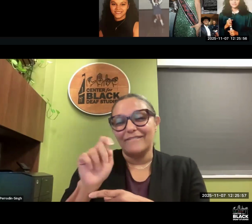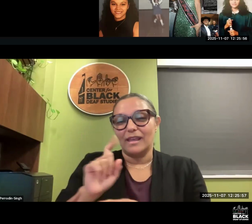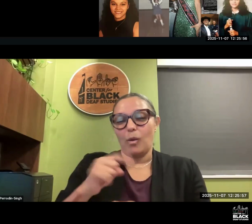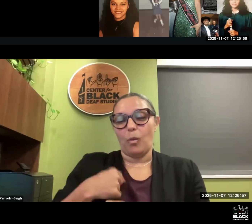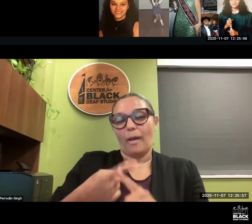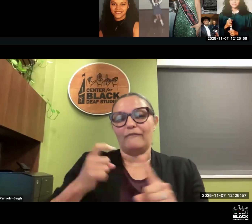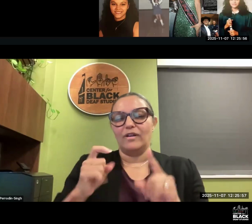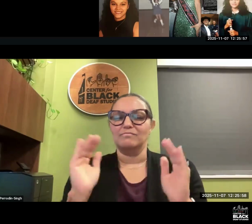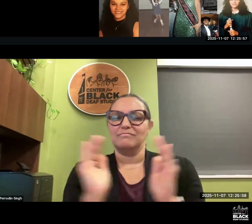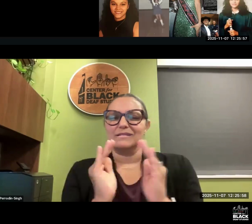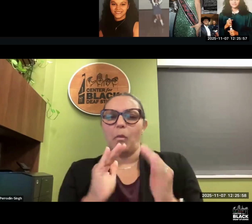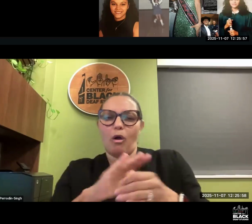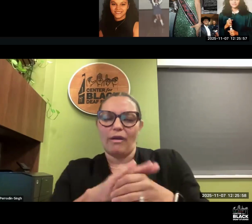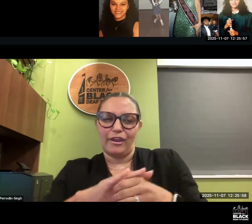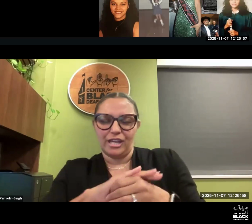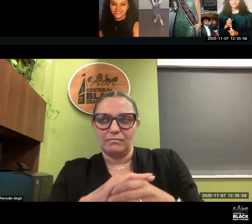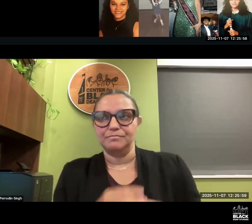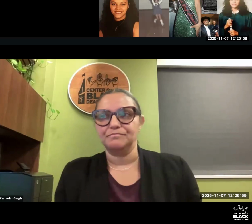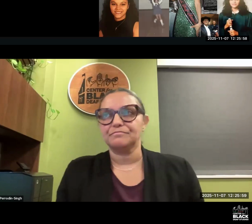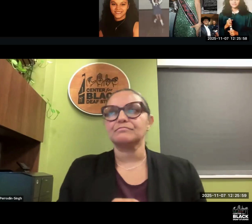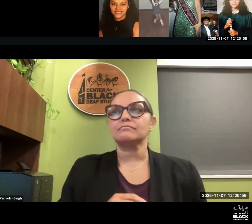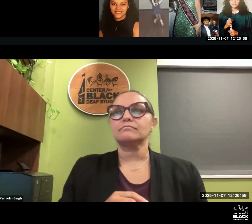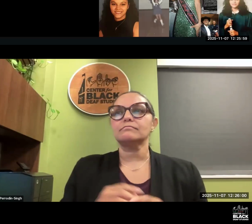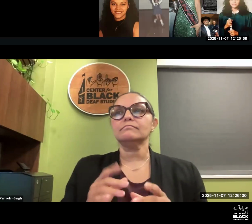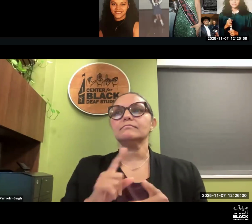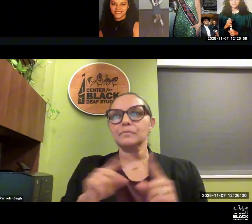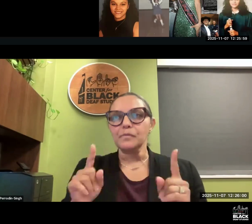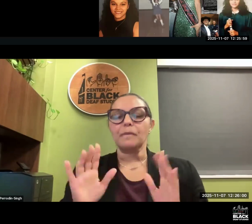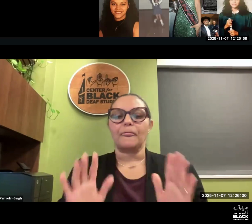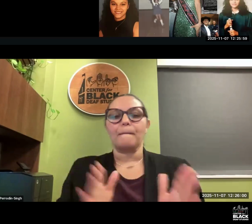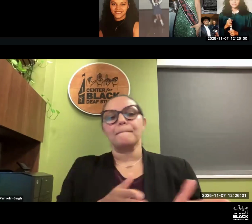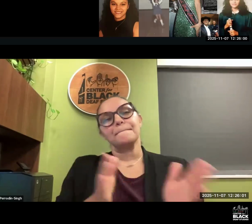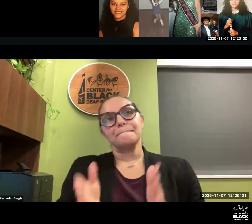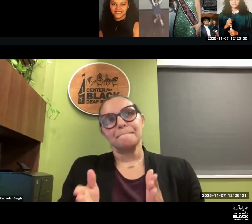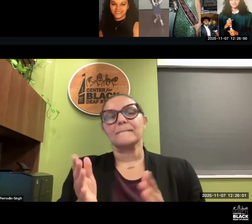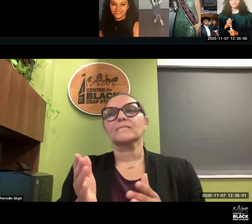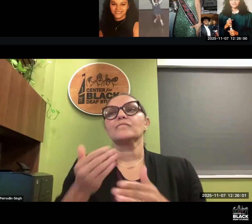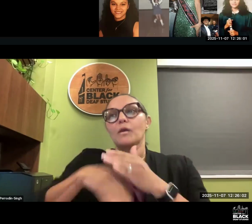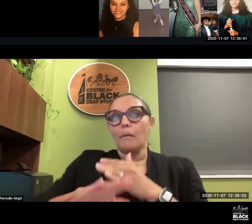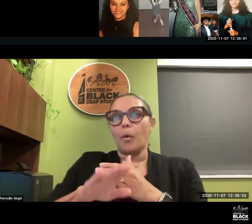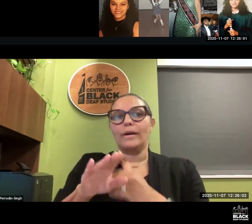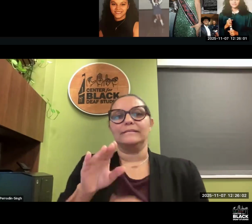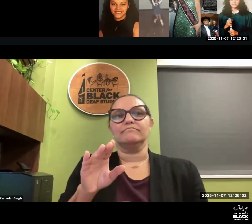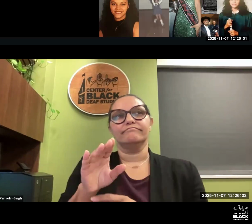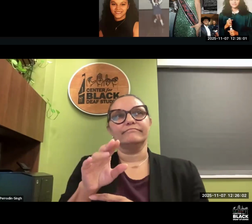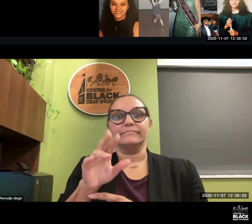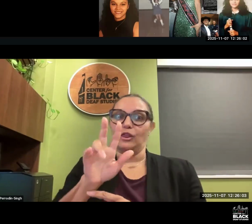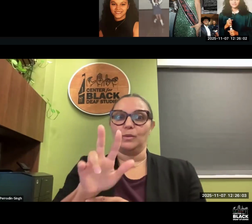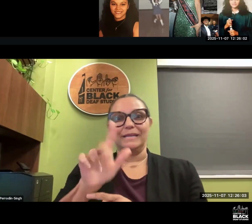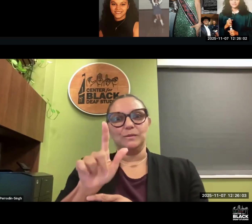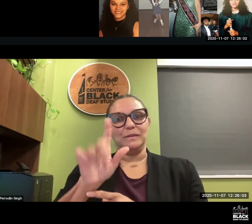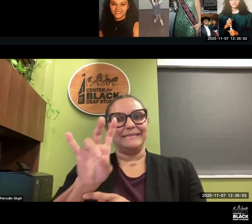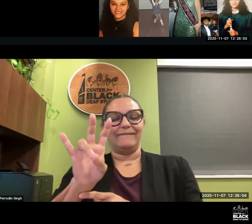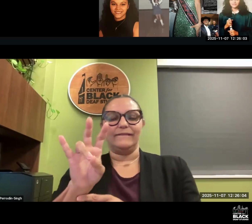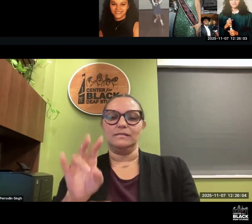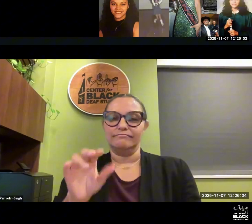different areas. And Lafayette, where I'm from, is one of the areas that was impacted by segregation.